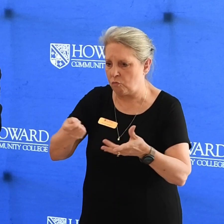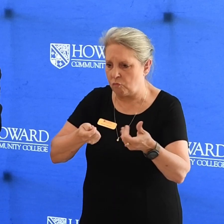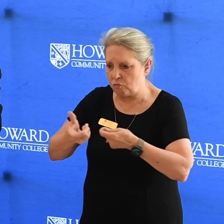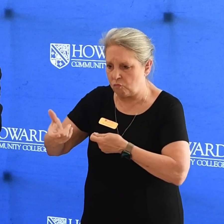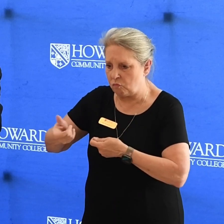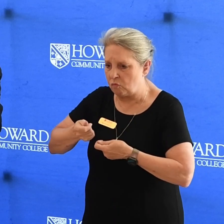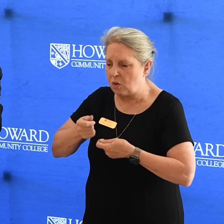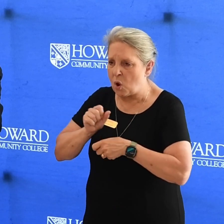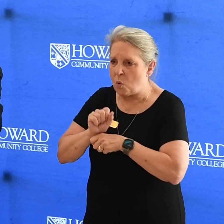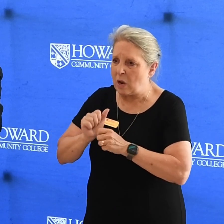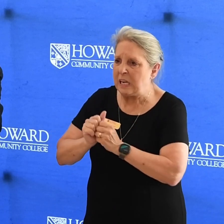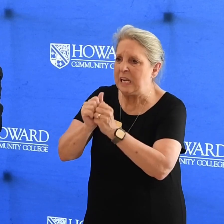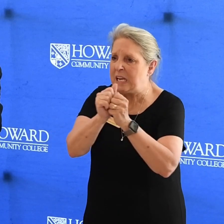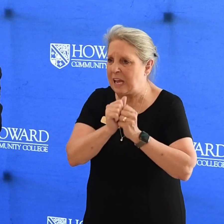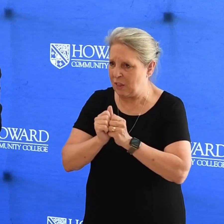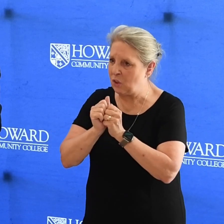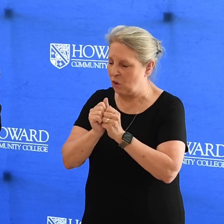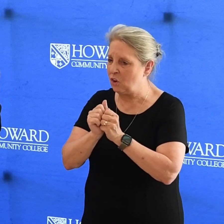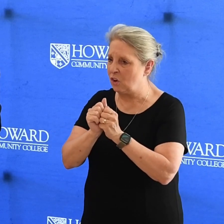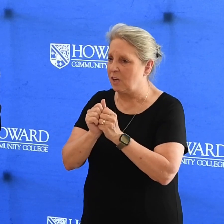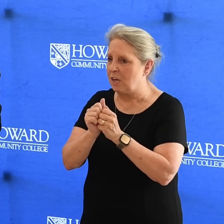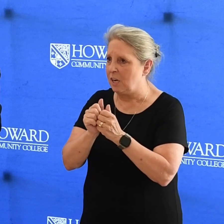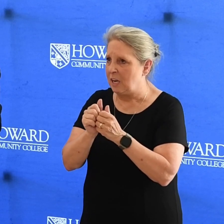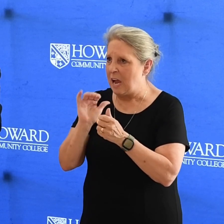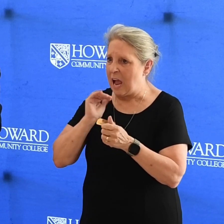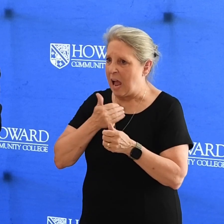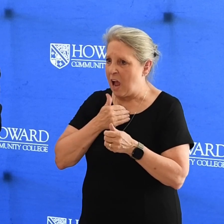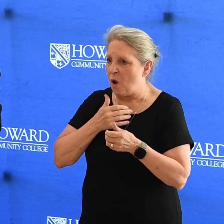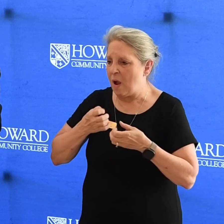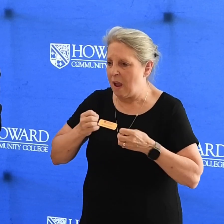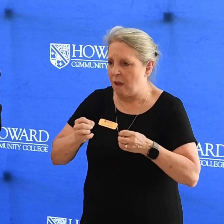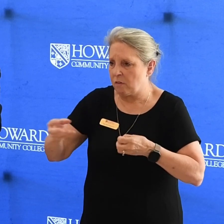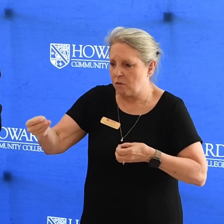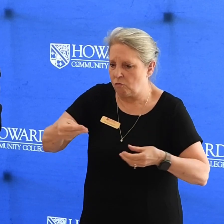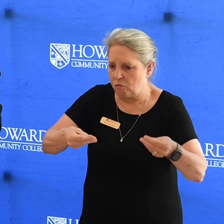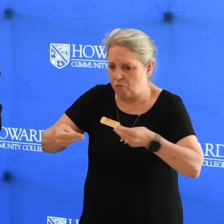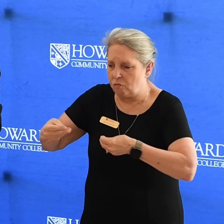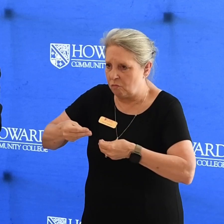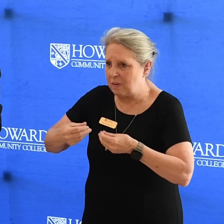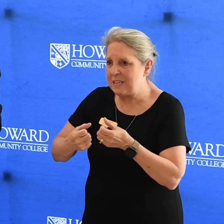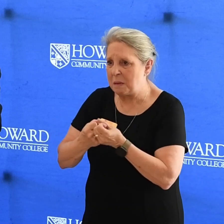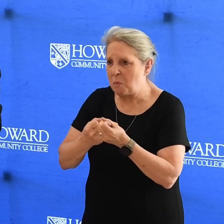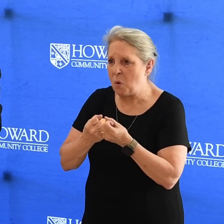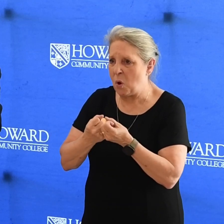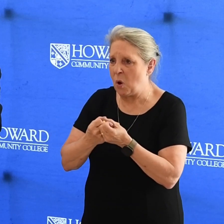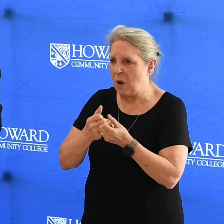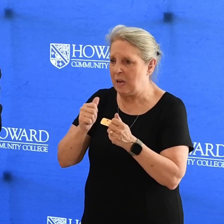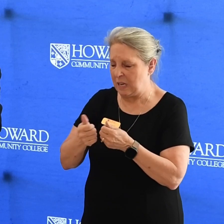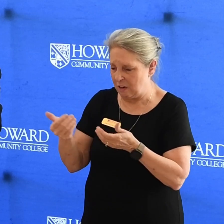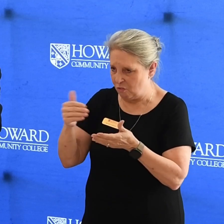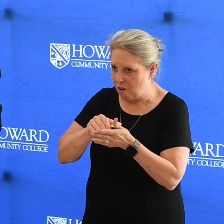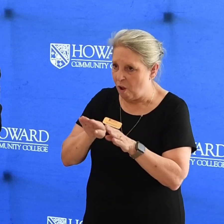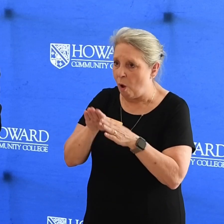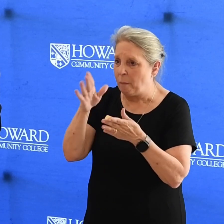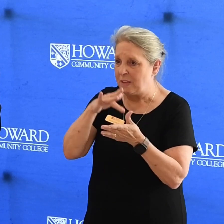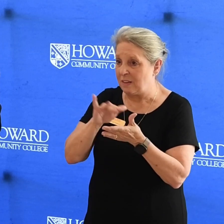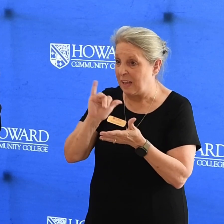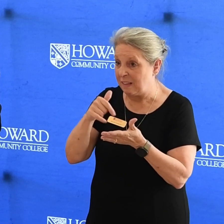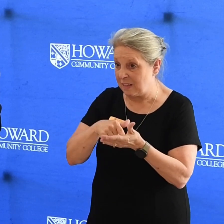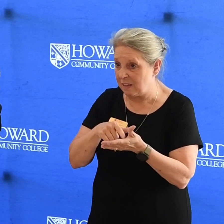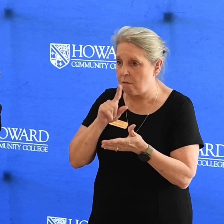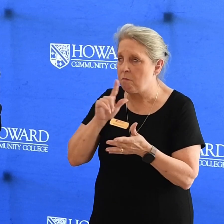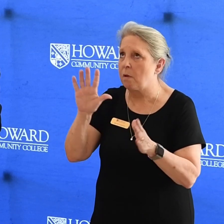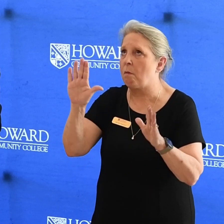be able to work together, to put our collective effort and support into being able to reopen a center like this is